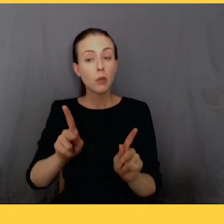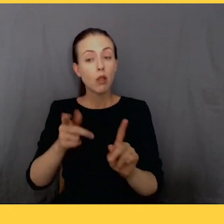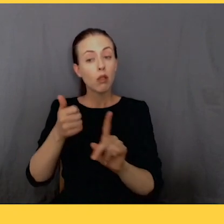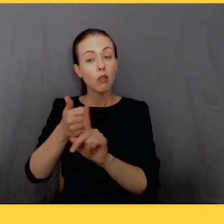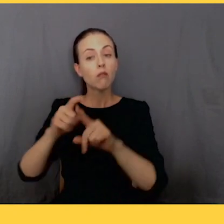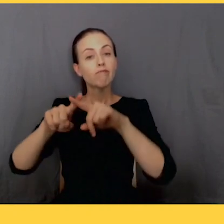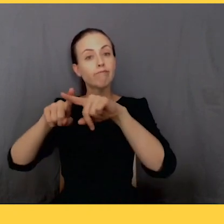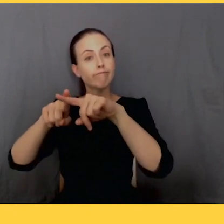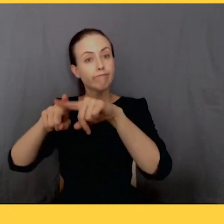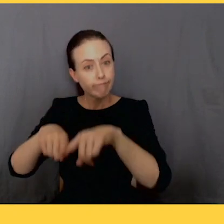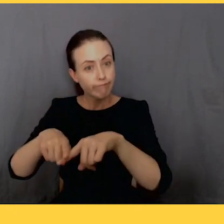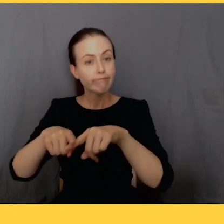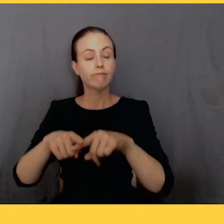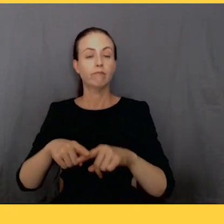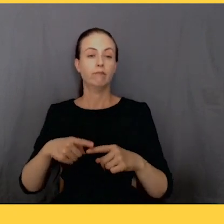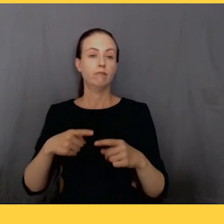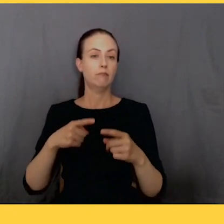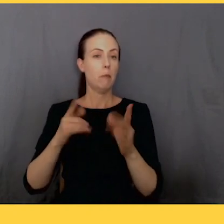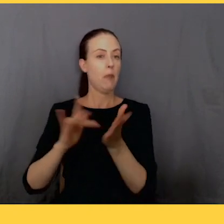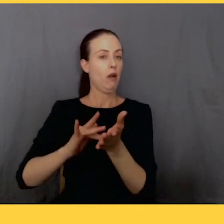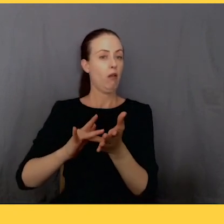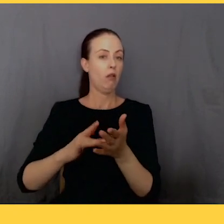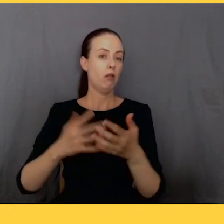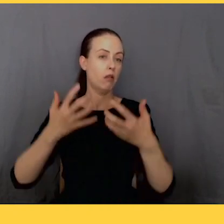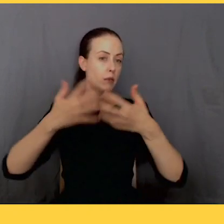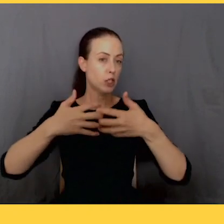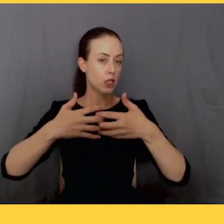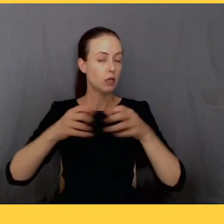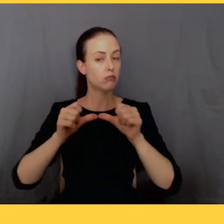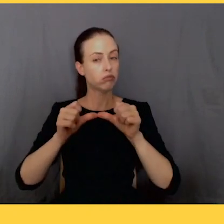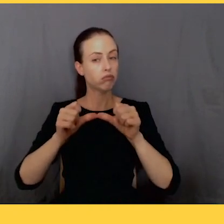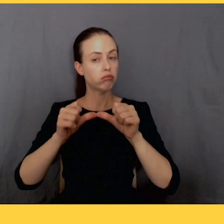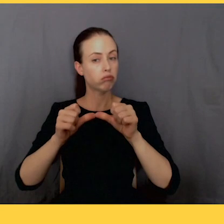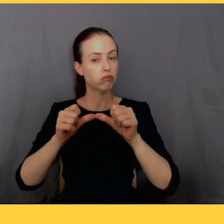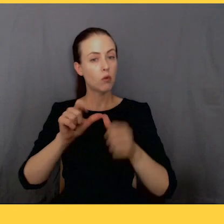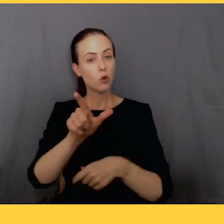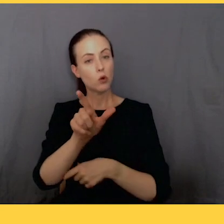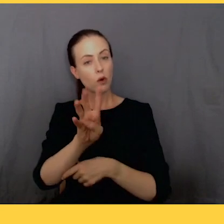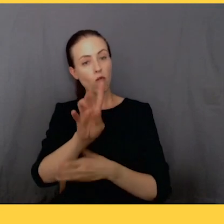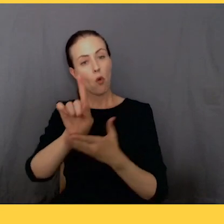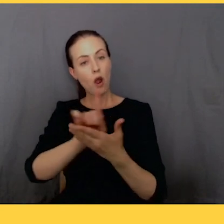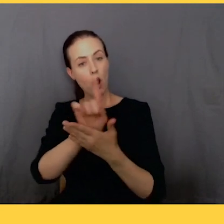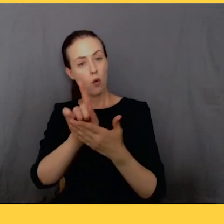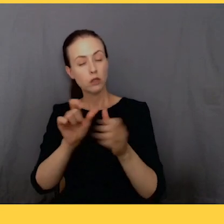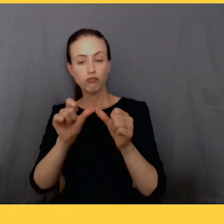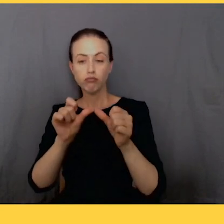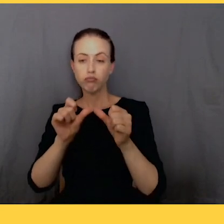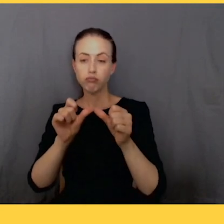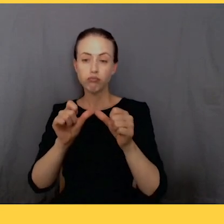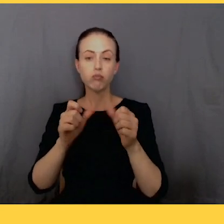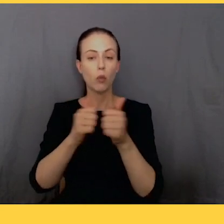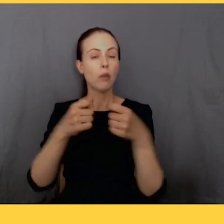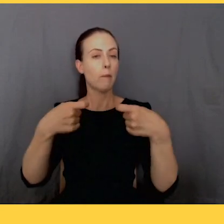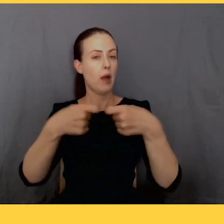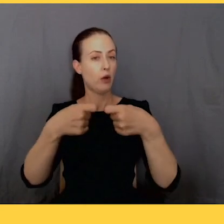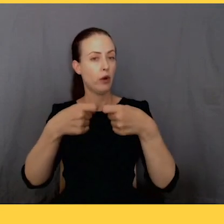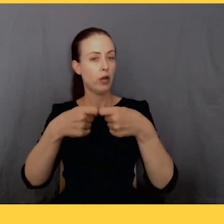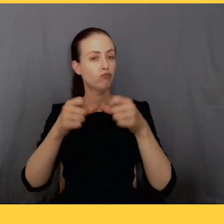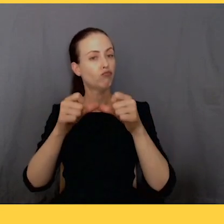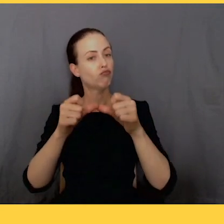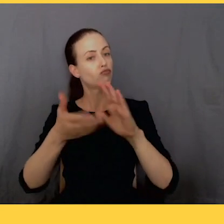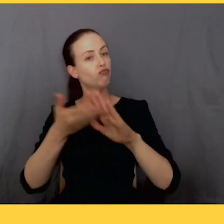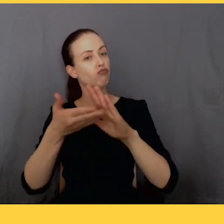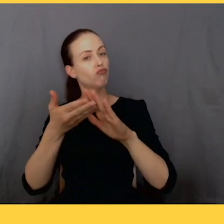so that their equipment can be energized for a 24-hour period. And that's should cover a good portion of